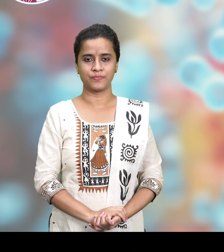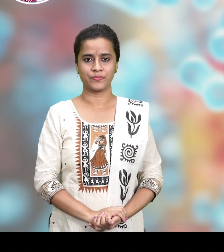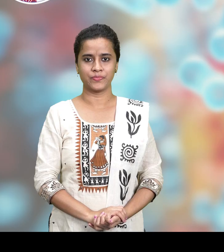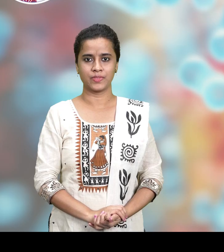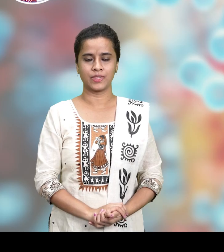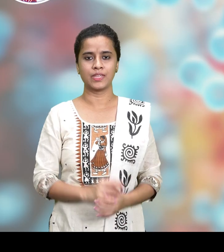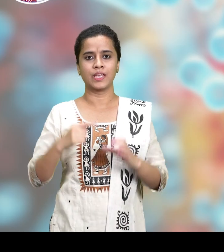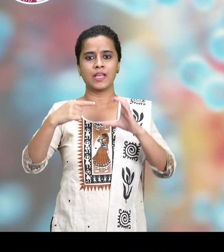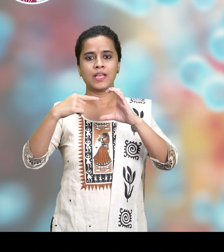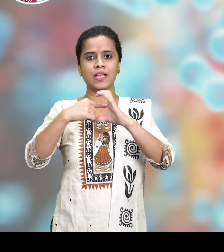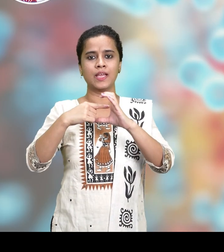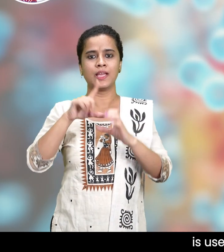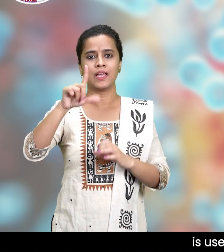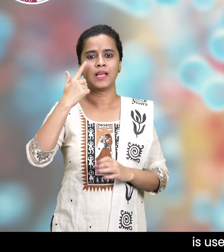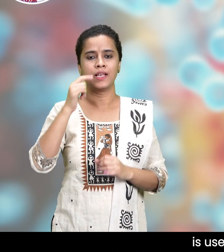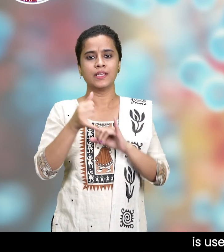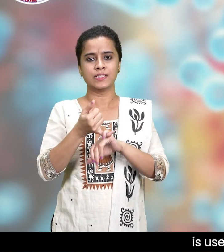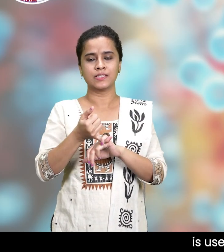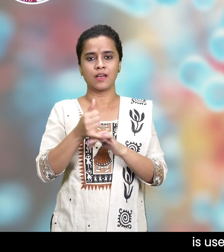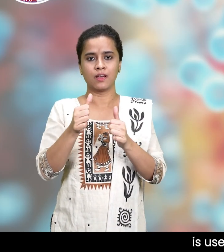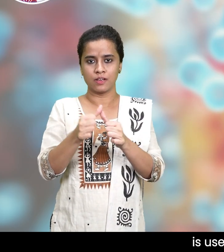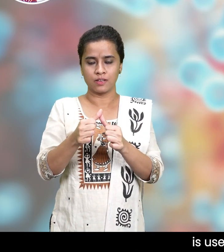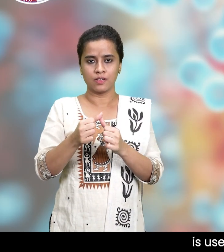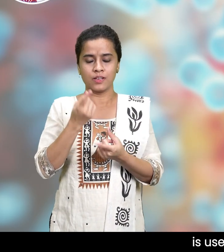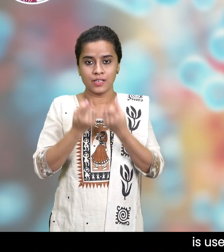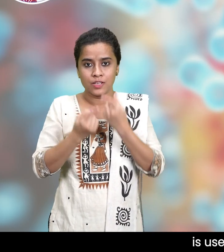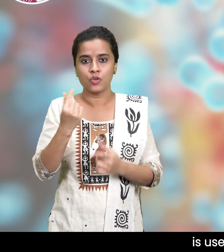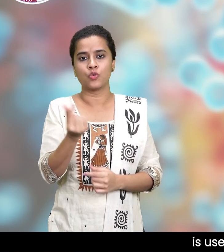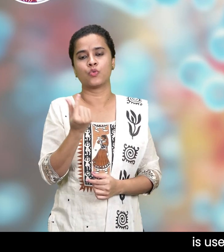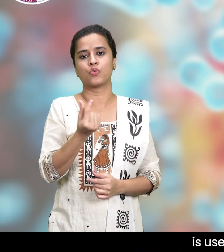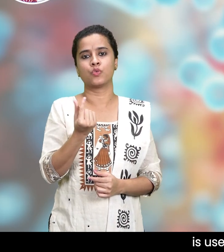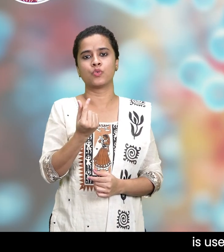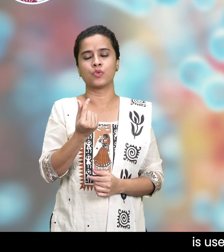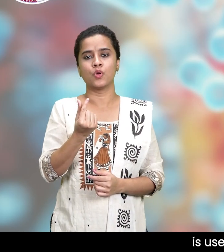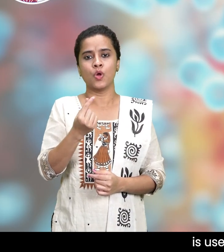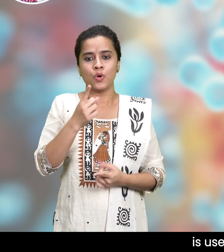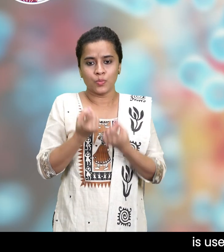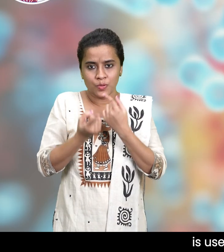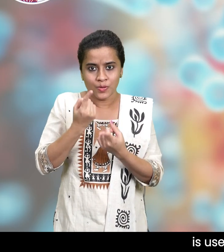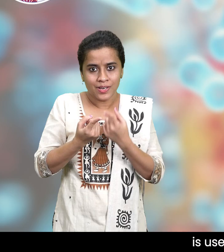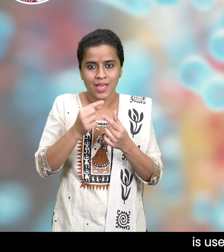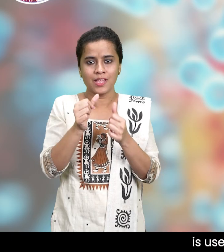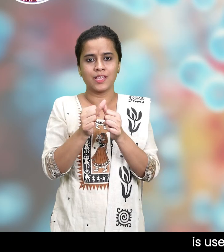ELISA test is used for its proper diagnosis.